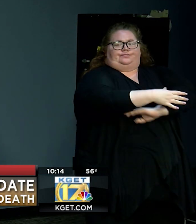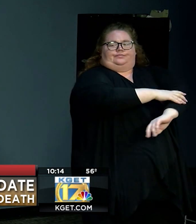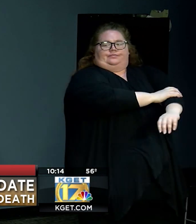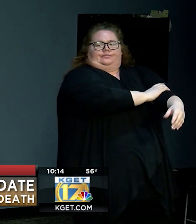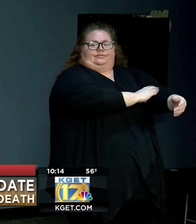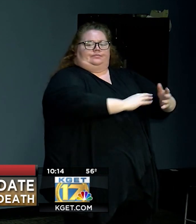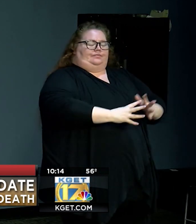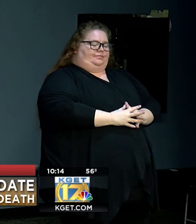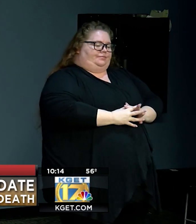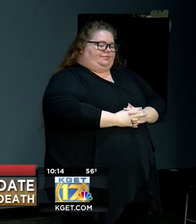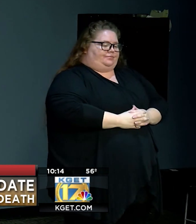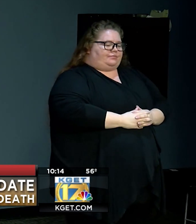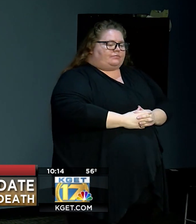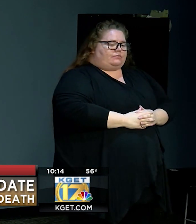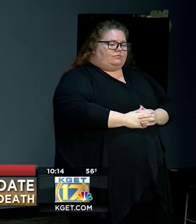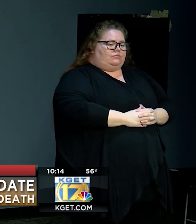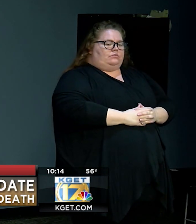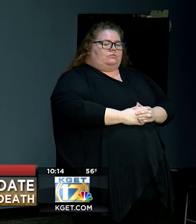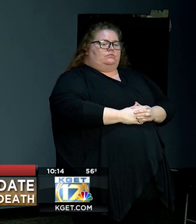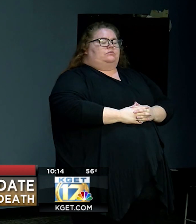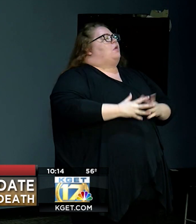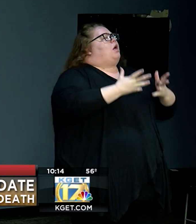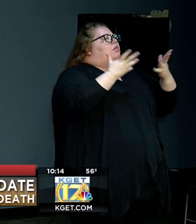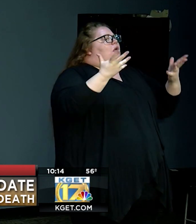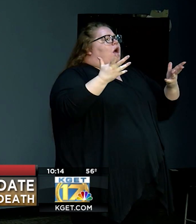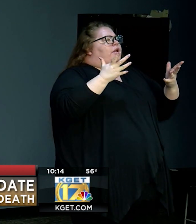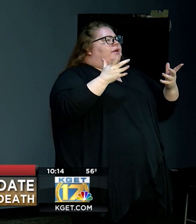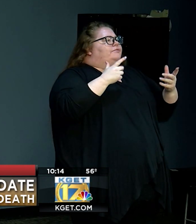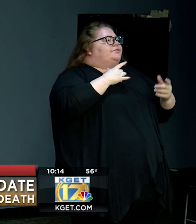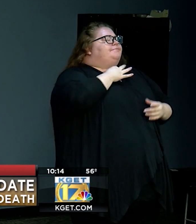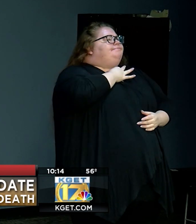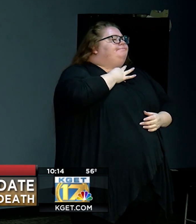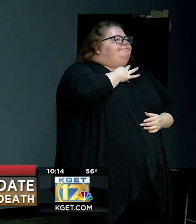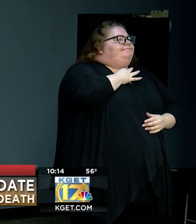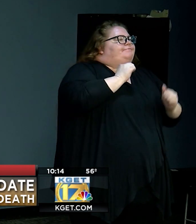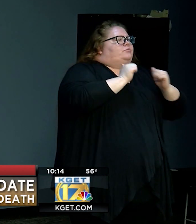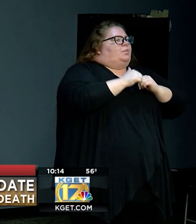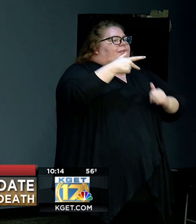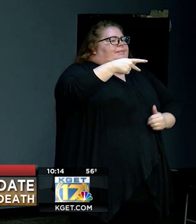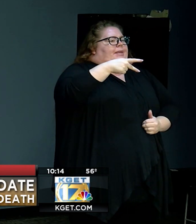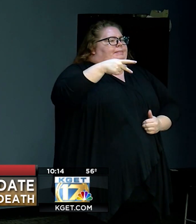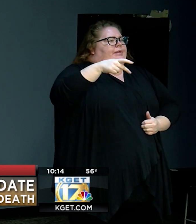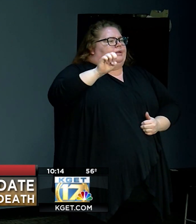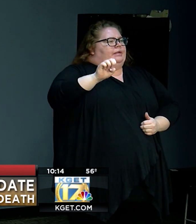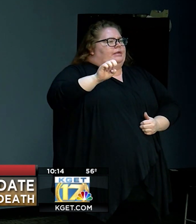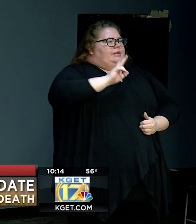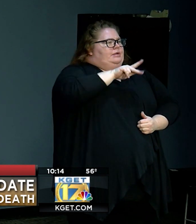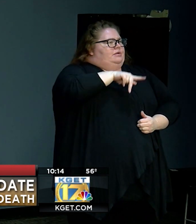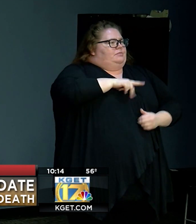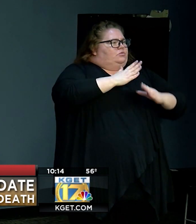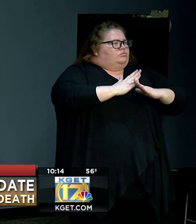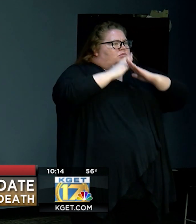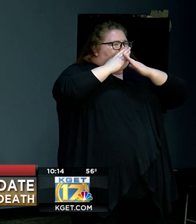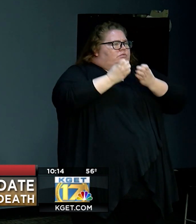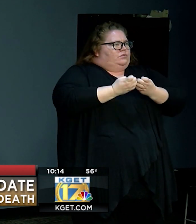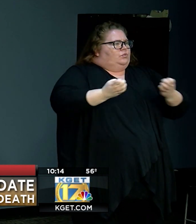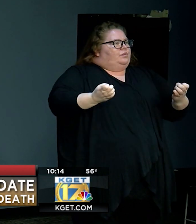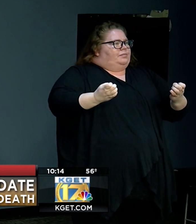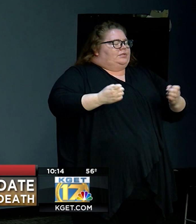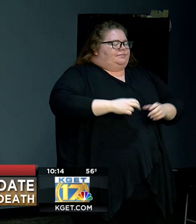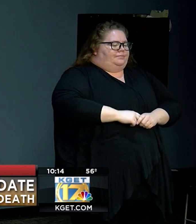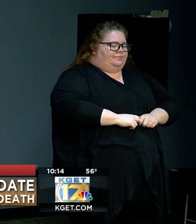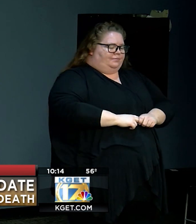be a lot of interest in the personal protective equipment. I have some statistics I want to briefly show you or tell you.